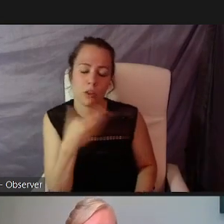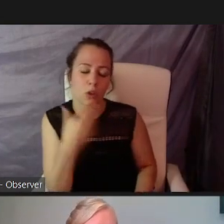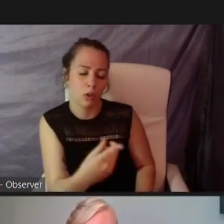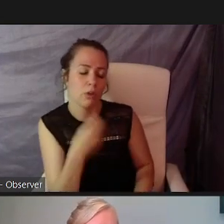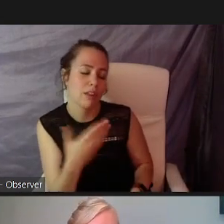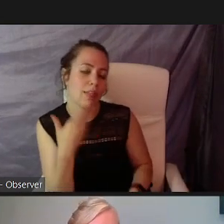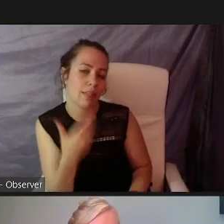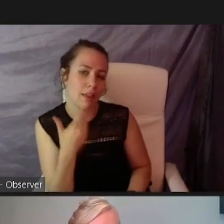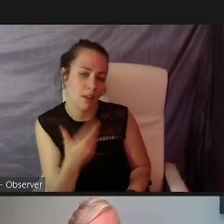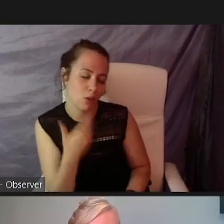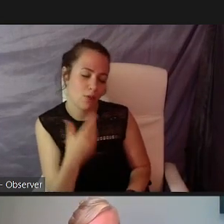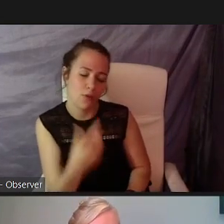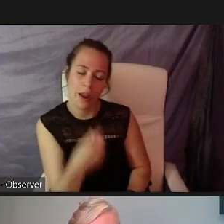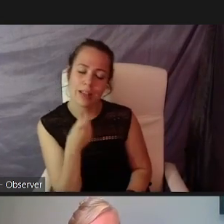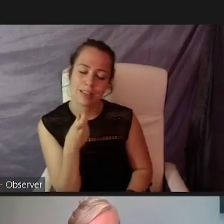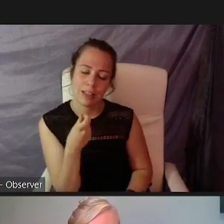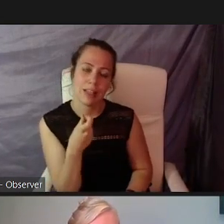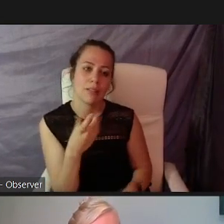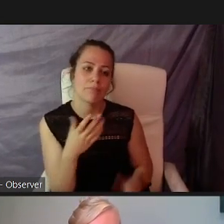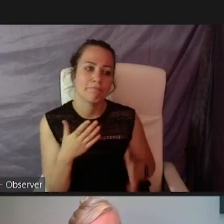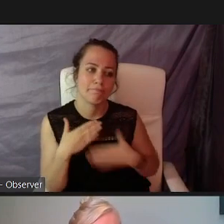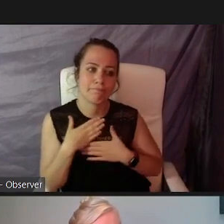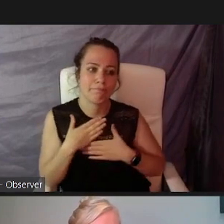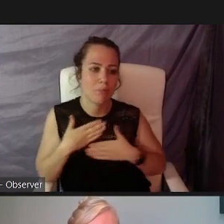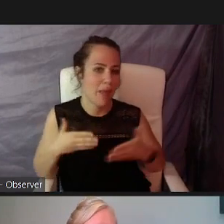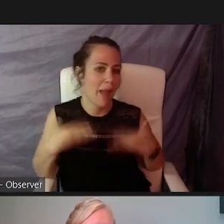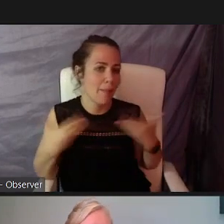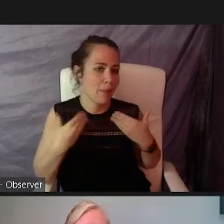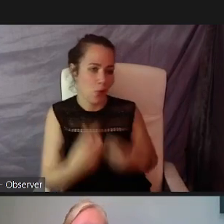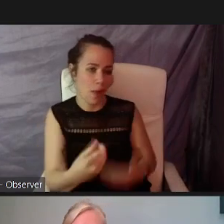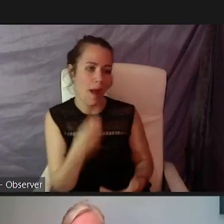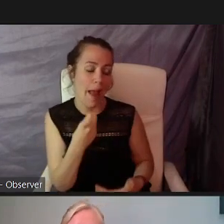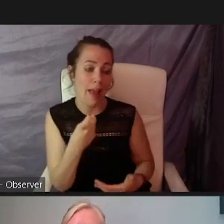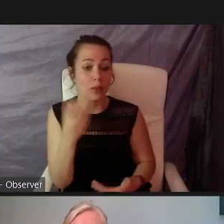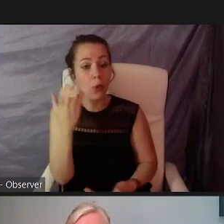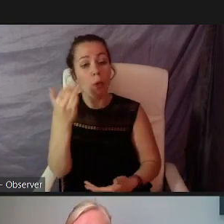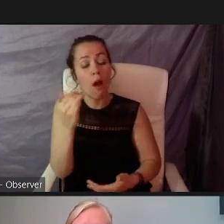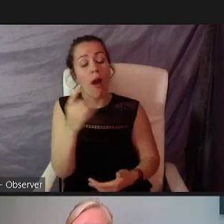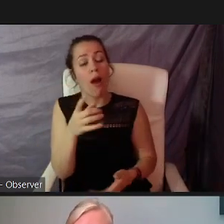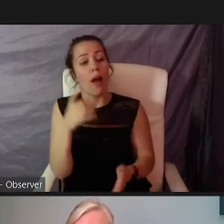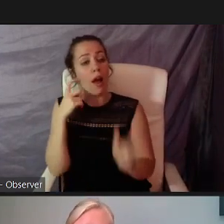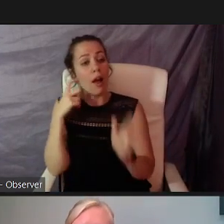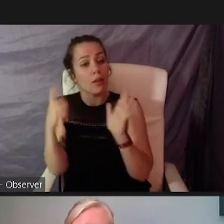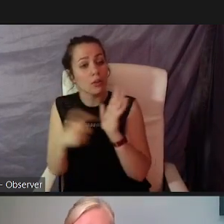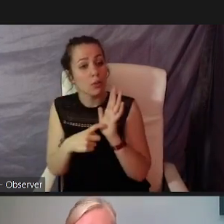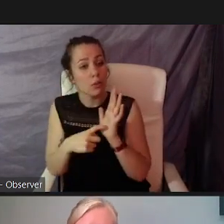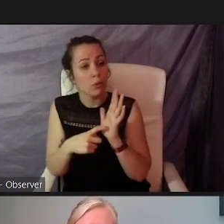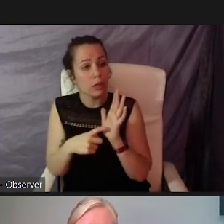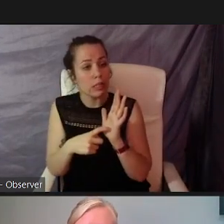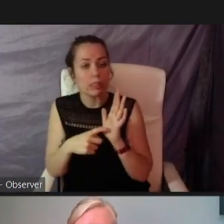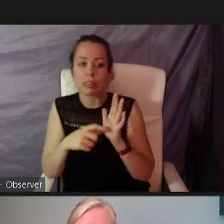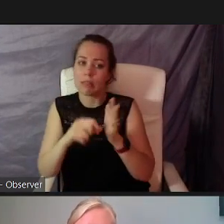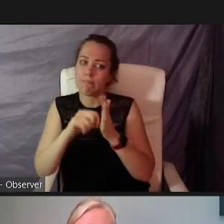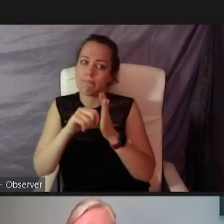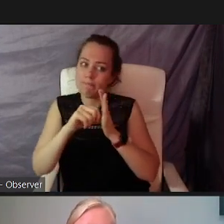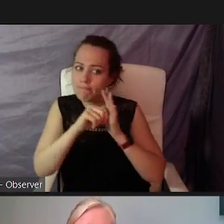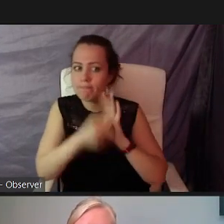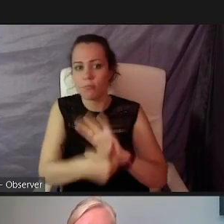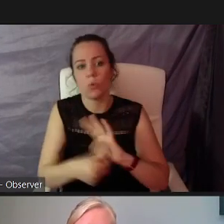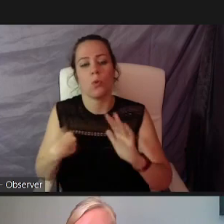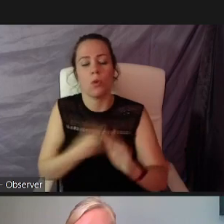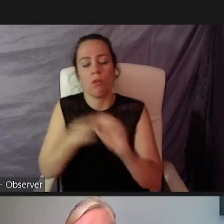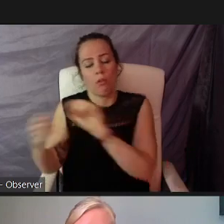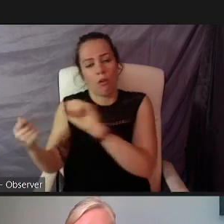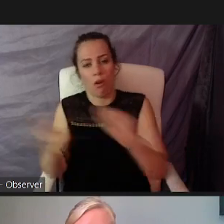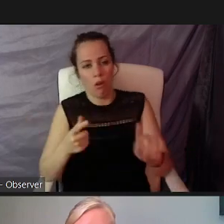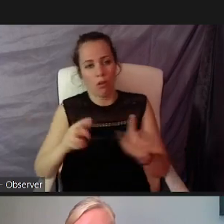And I'm really glad you've asked that question because it really, for me, emphasizes that all of us have a role to play when it comes